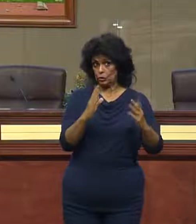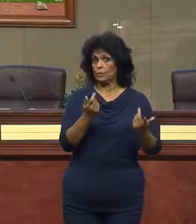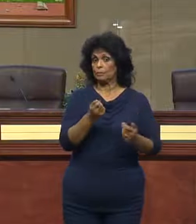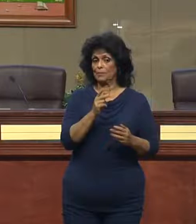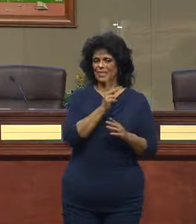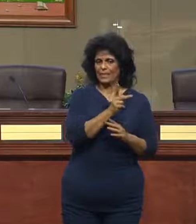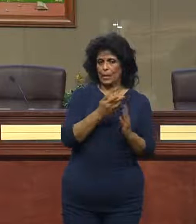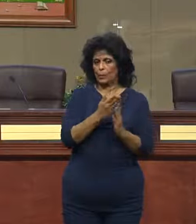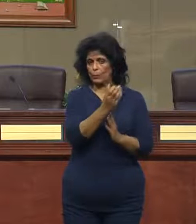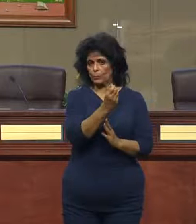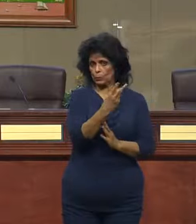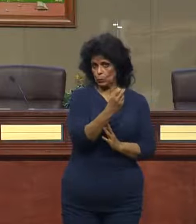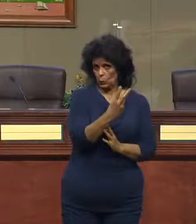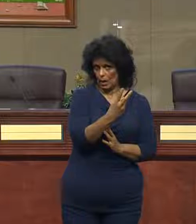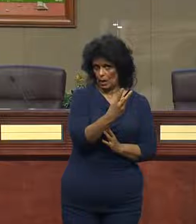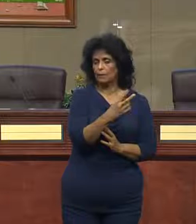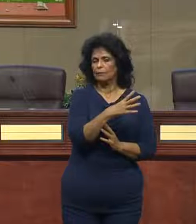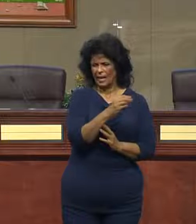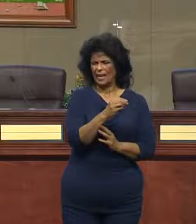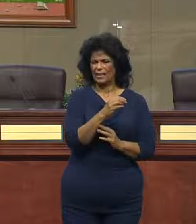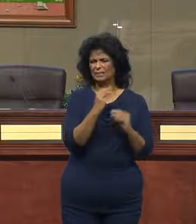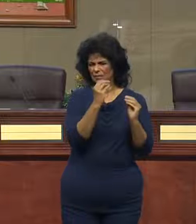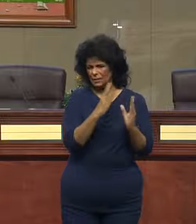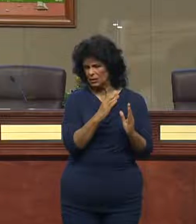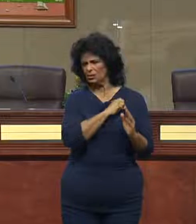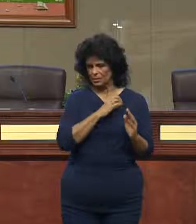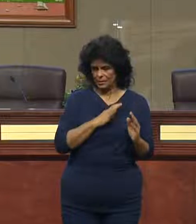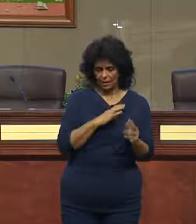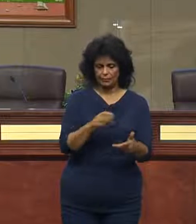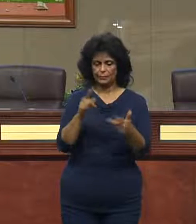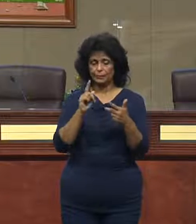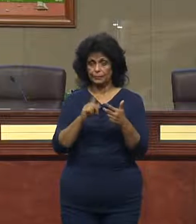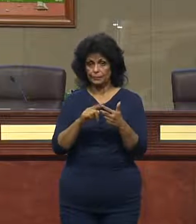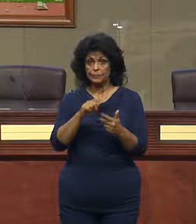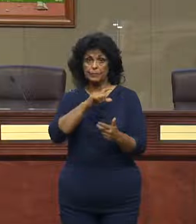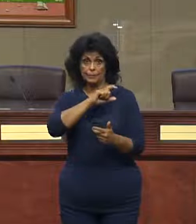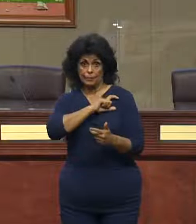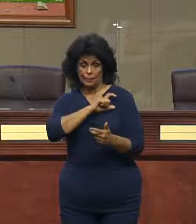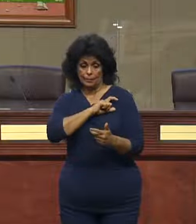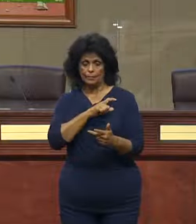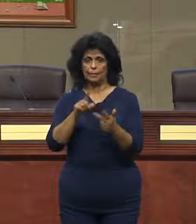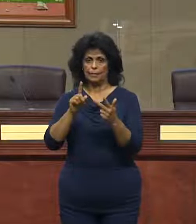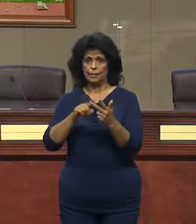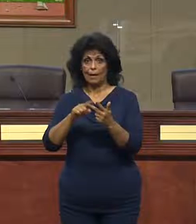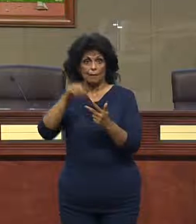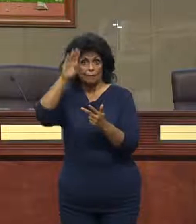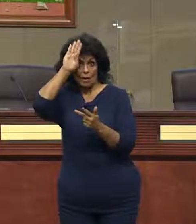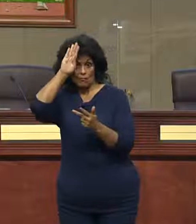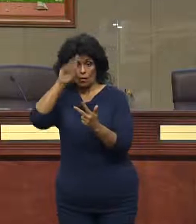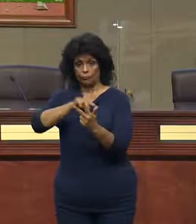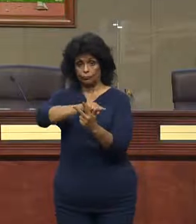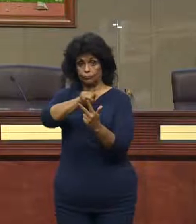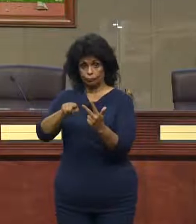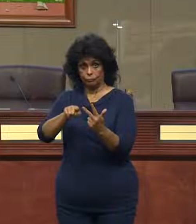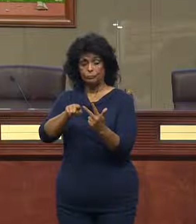sworn law enforcement officers and firefighters who are over the age of 50.